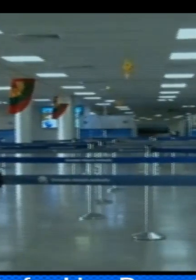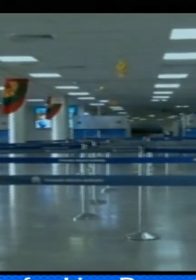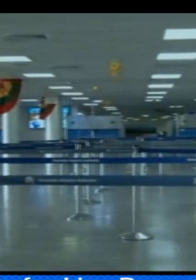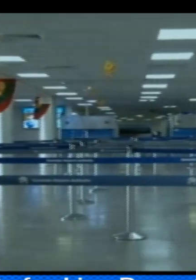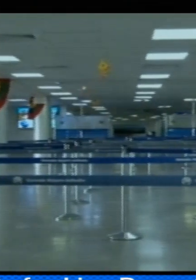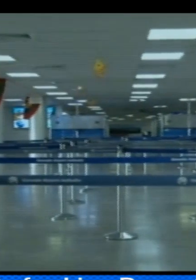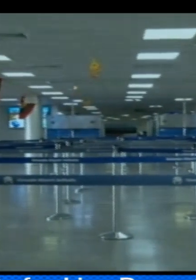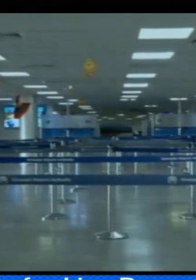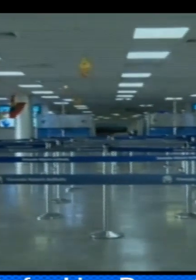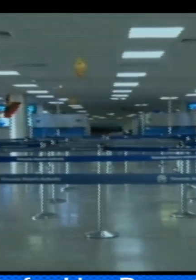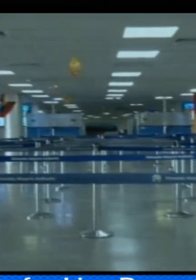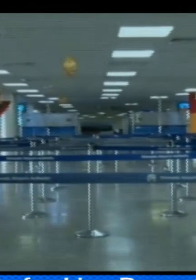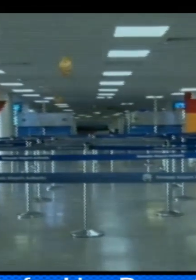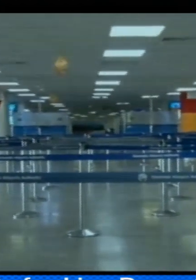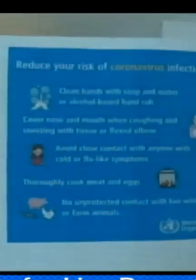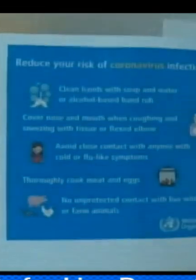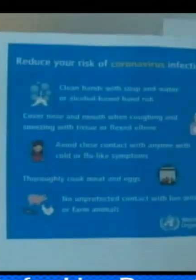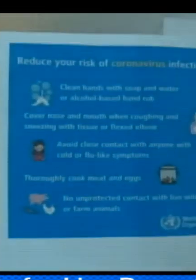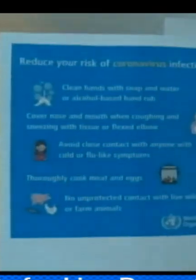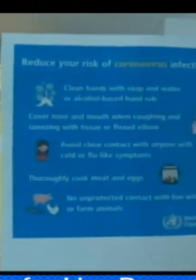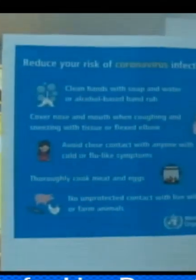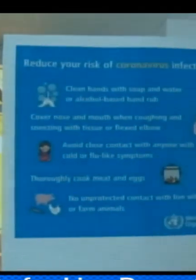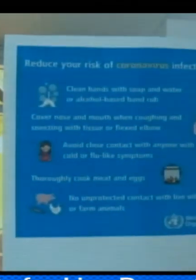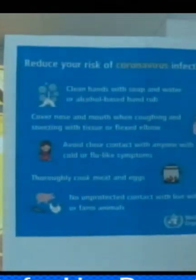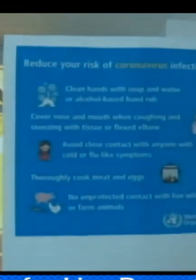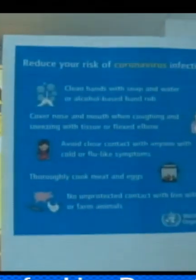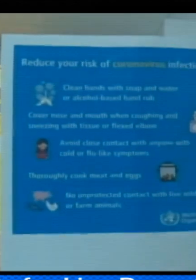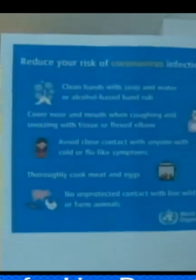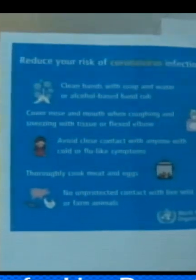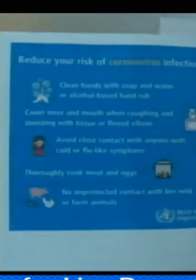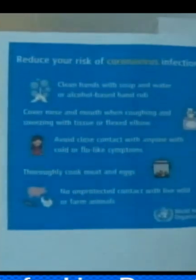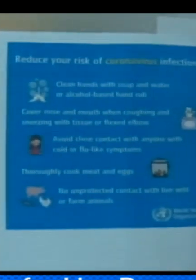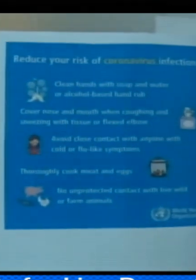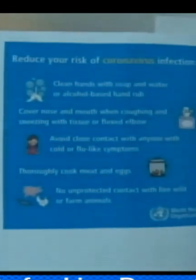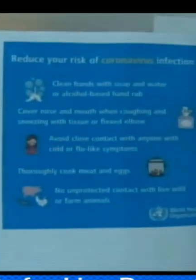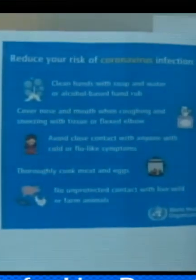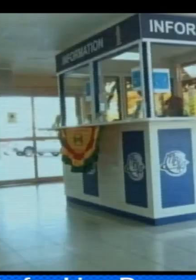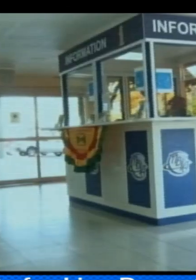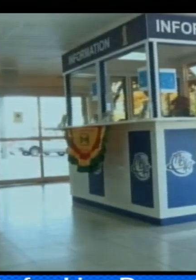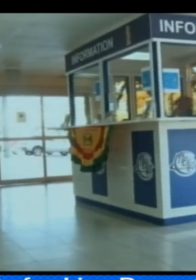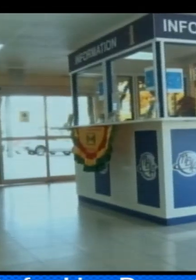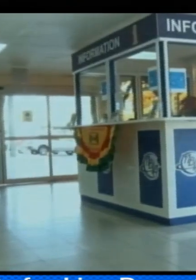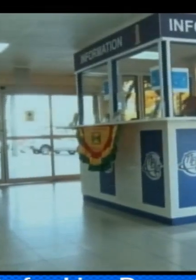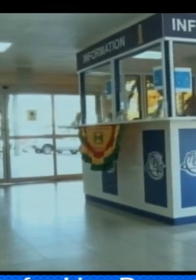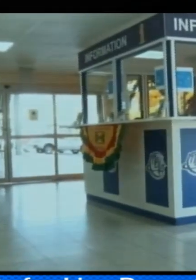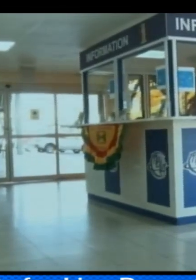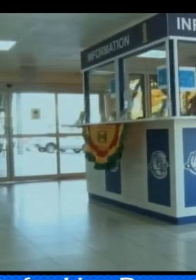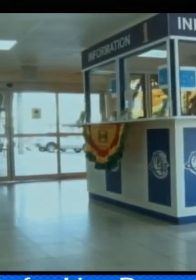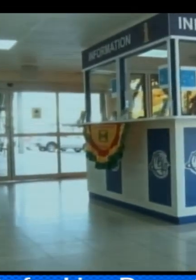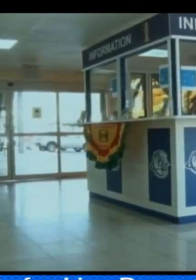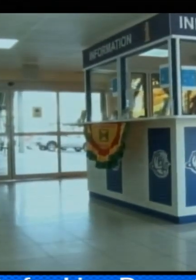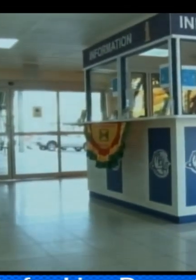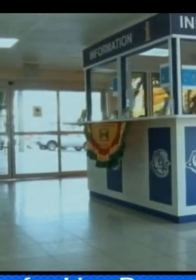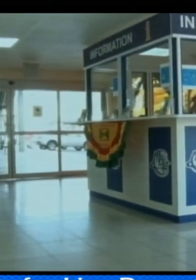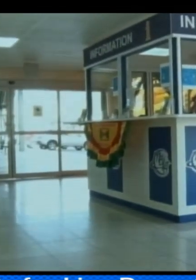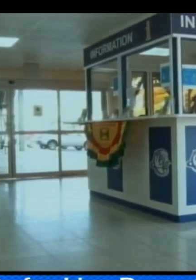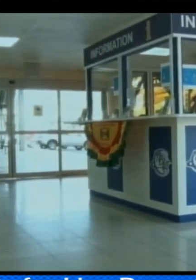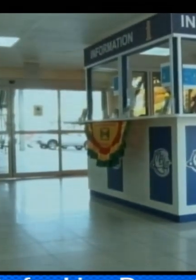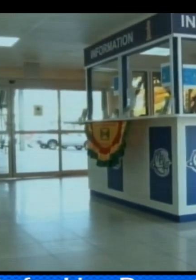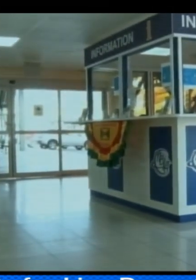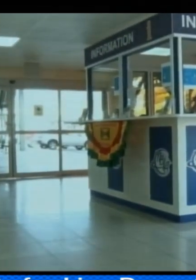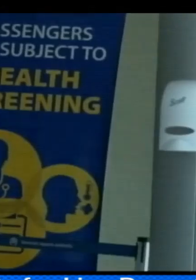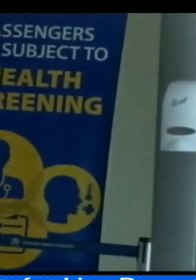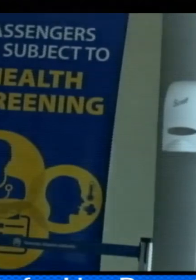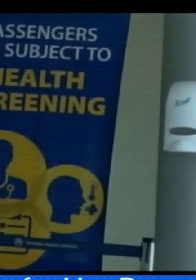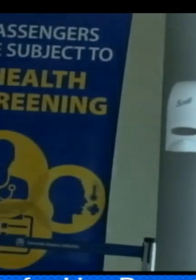in their sensitization sessions is attention to personal hygiene. And to help employees ensure this, the Airports Authority has